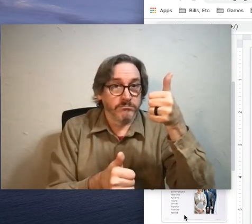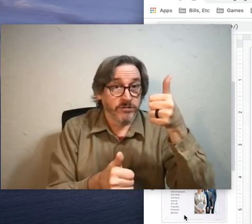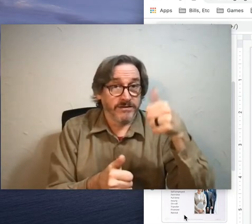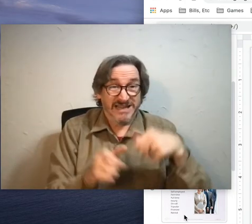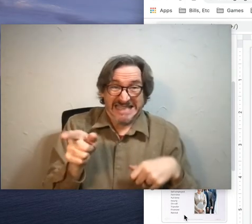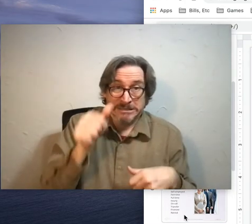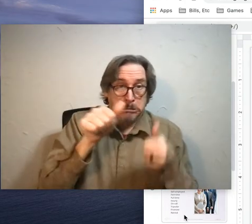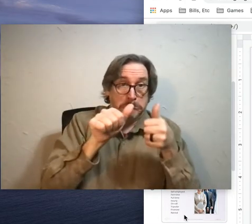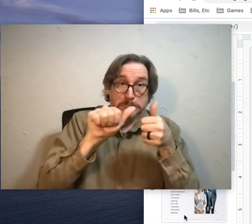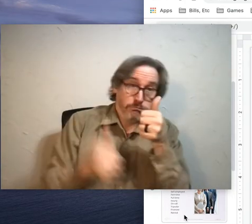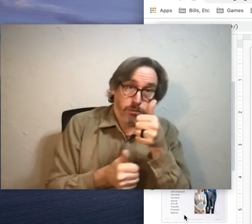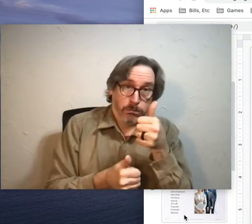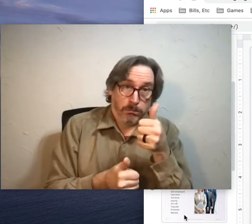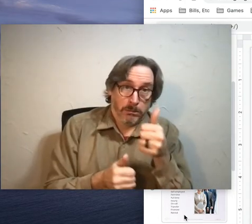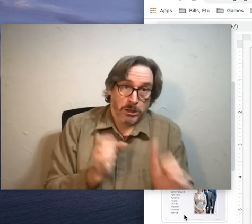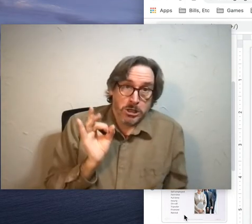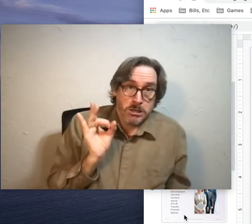demoted, right?